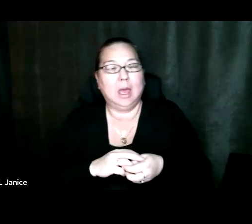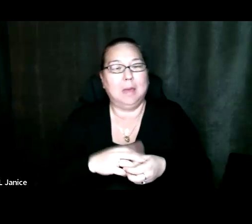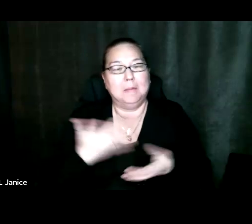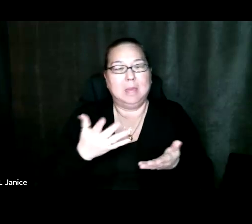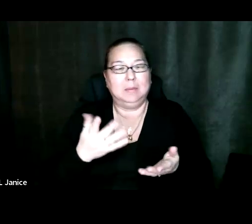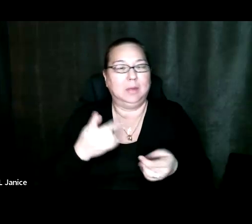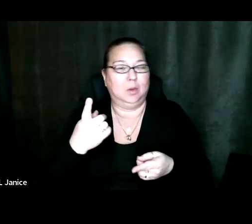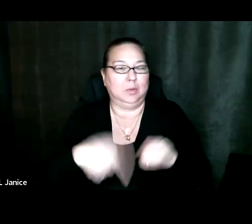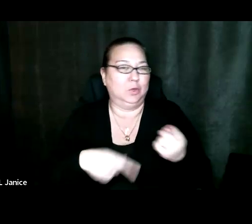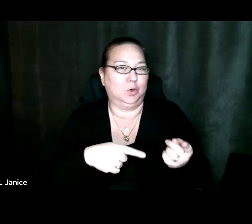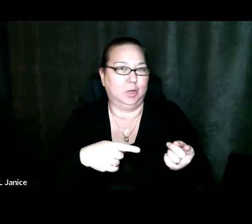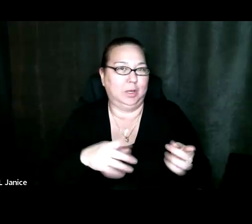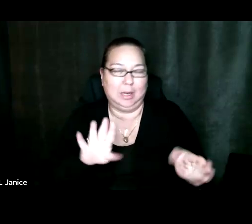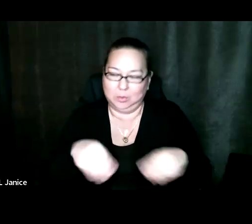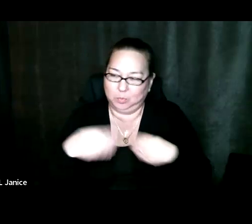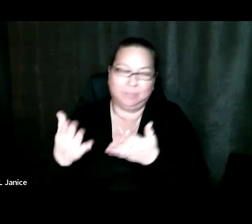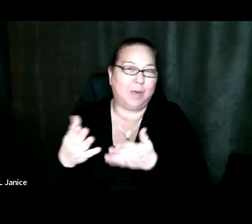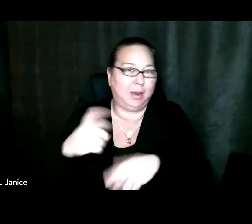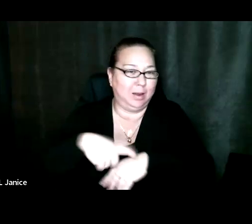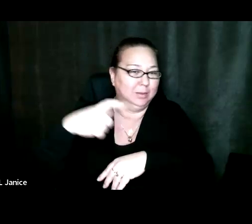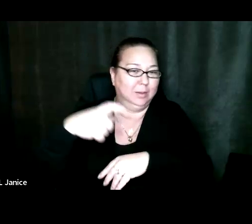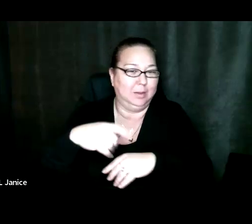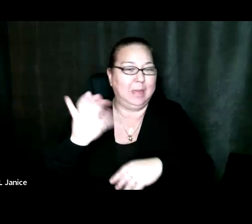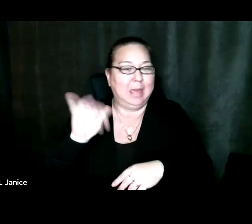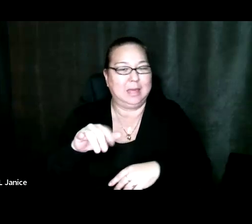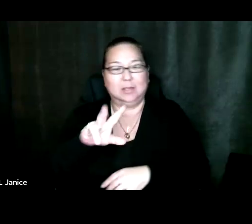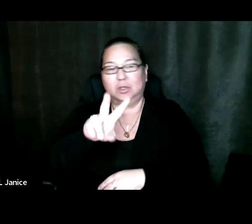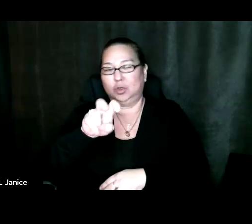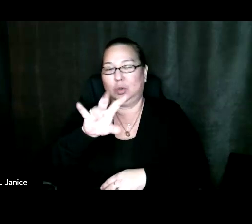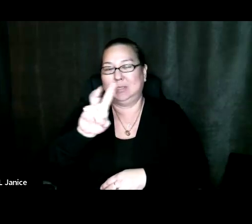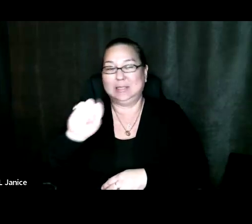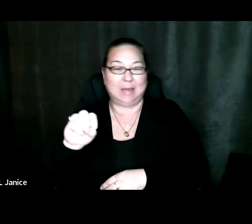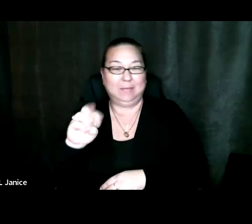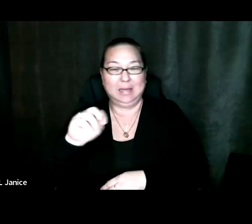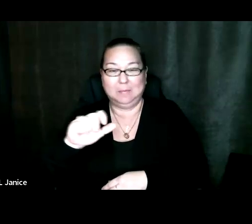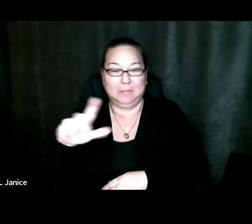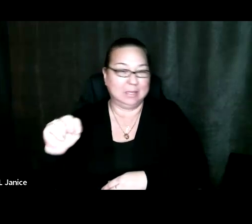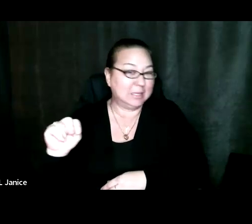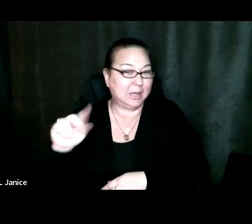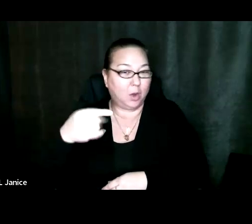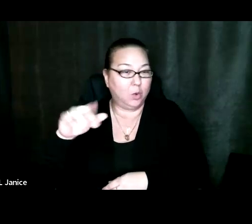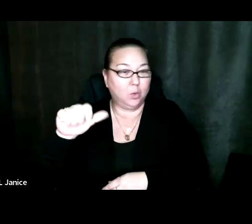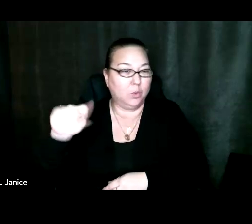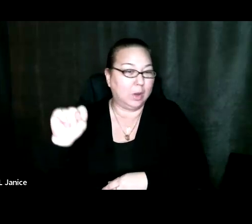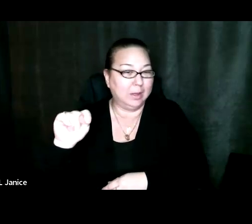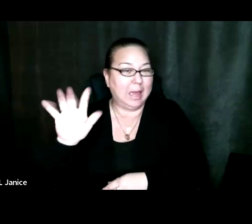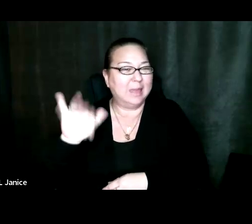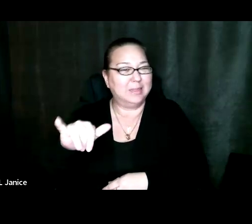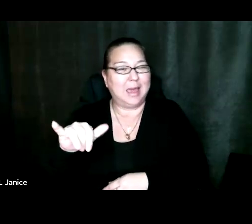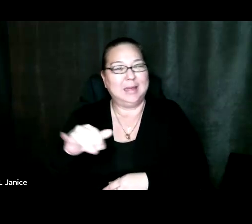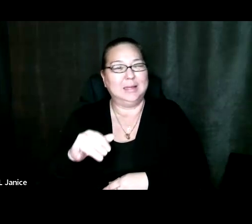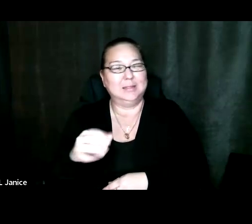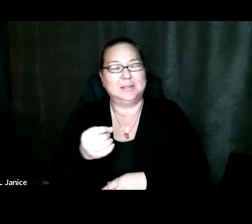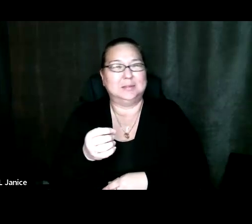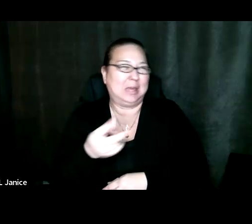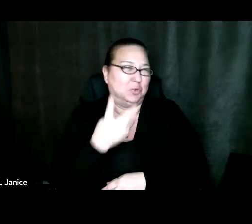a $270 million grant, that ends up being a couple $1 million of sort of leftover money at the end, right? And